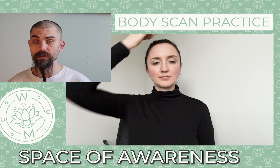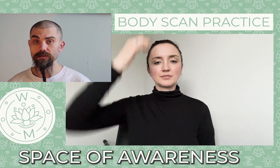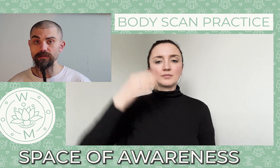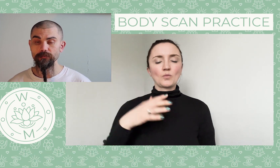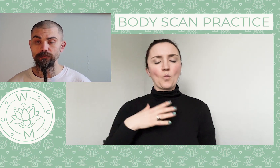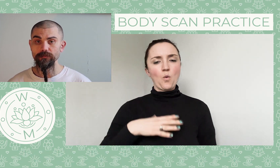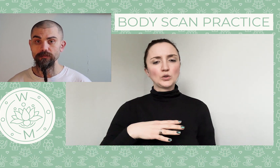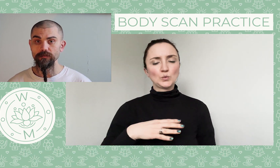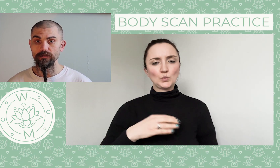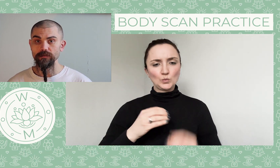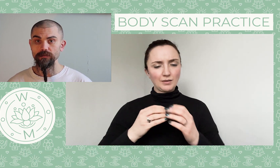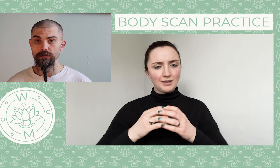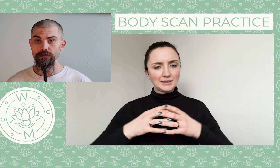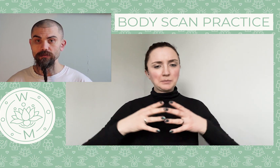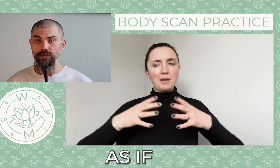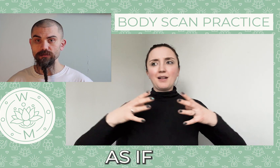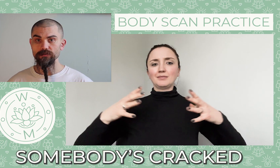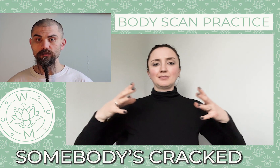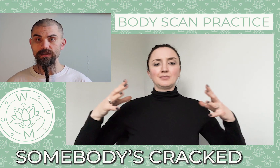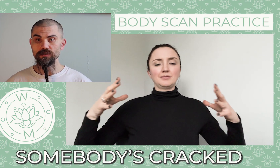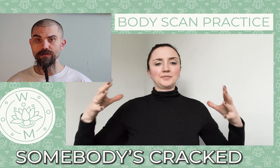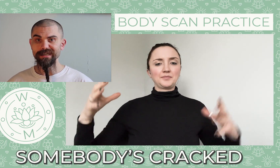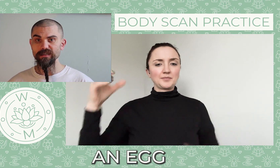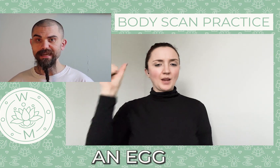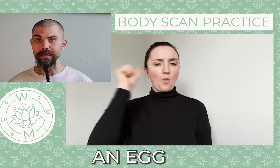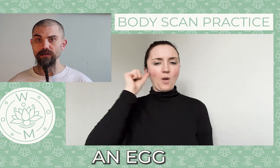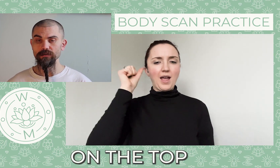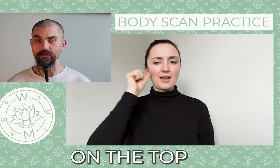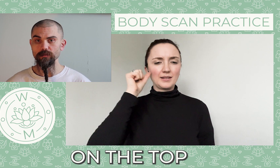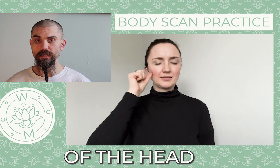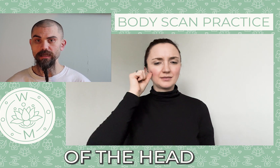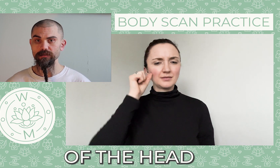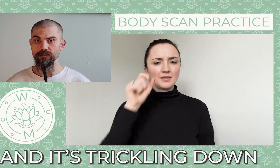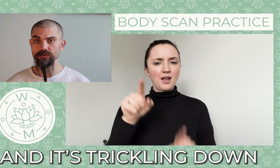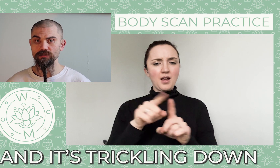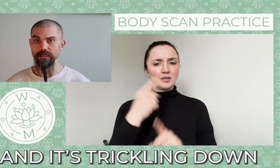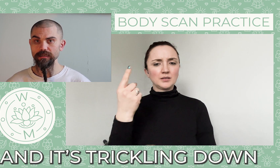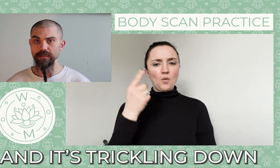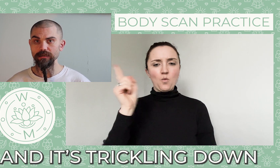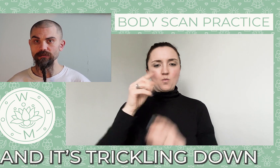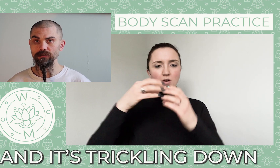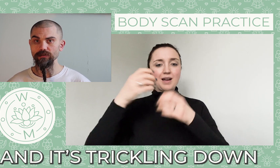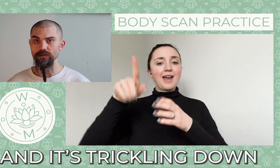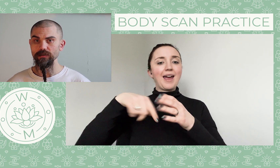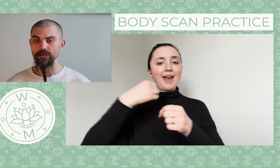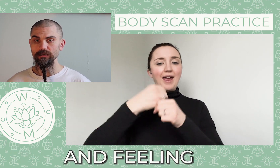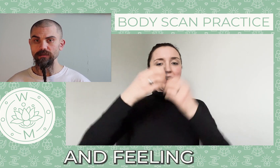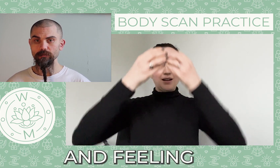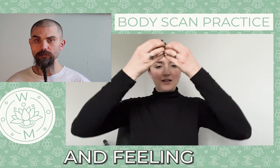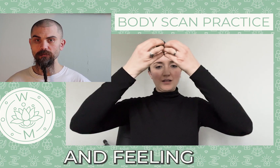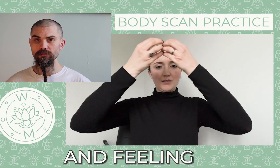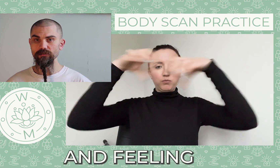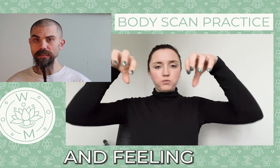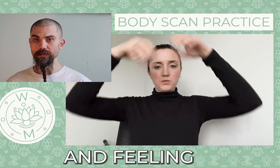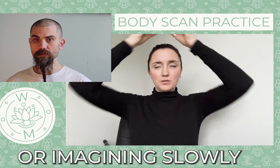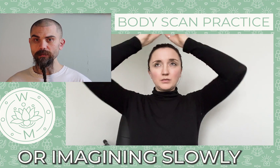awareness, as if somebody's cracked an egg on the top of the head. It's trickling down and feeling or